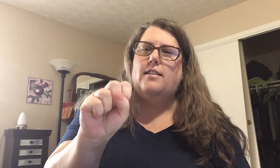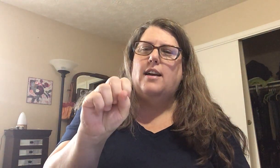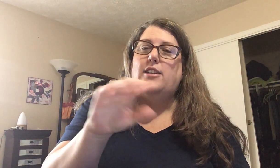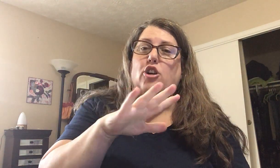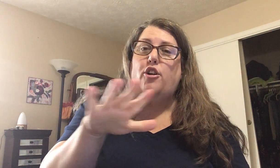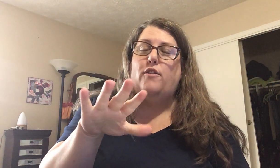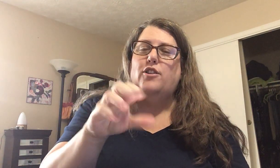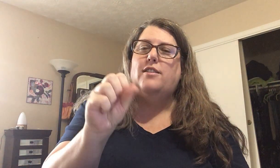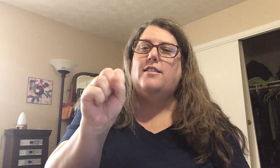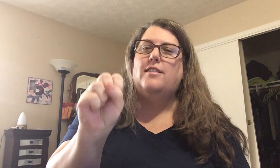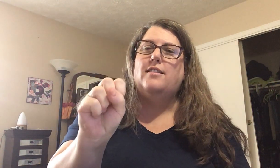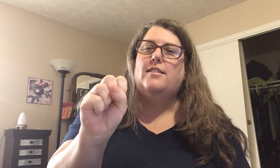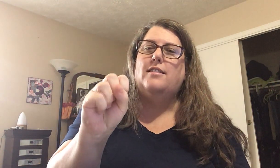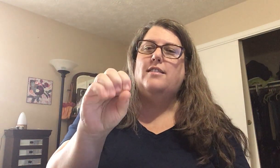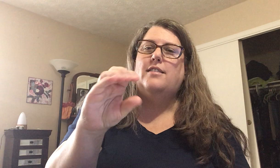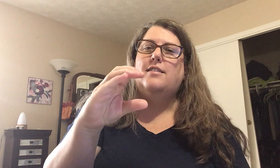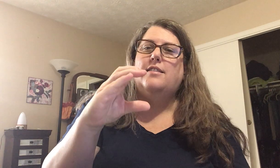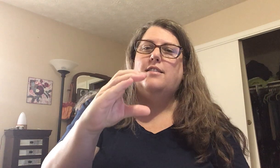I start over.